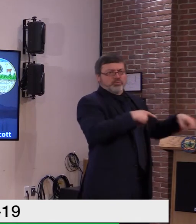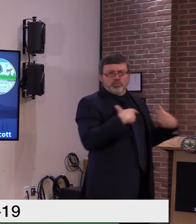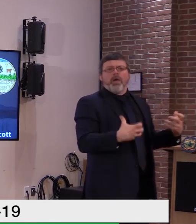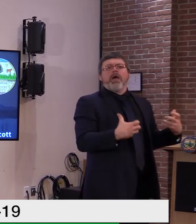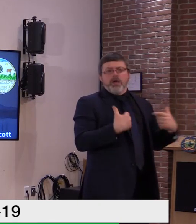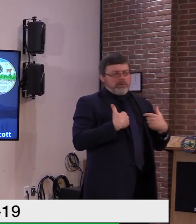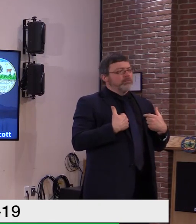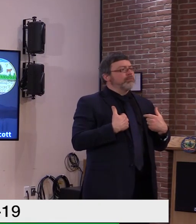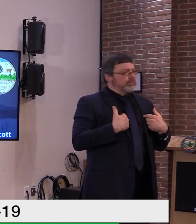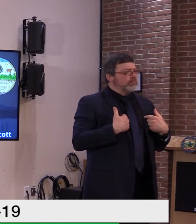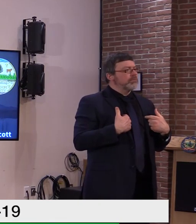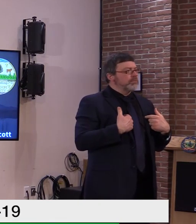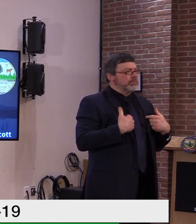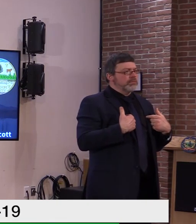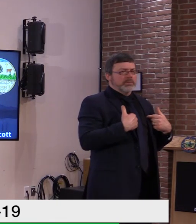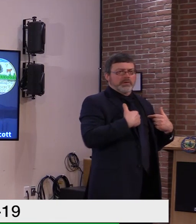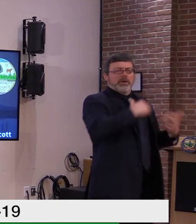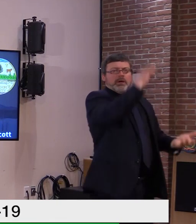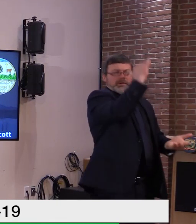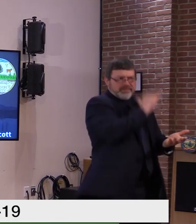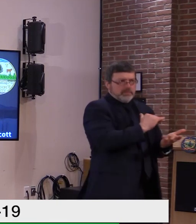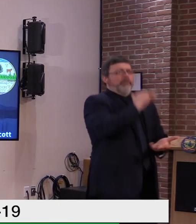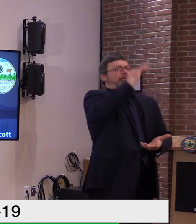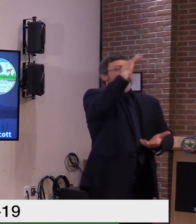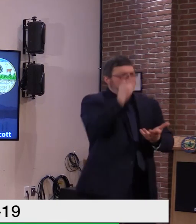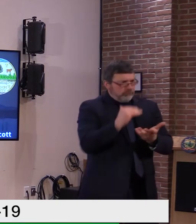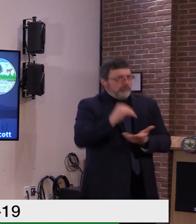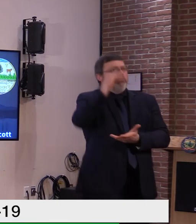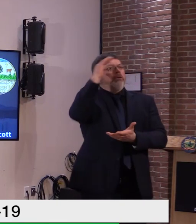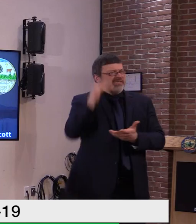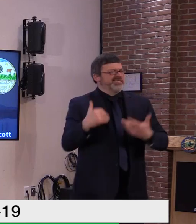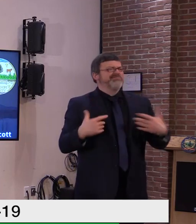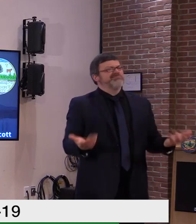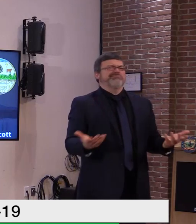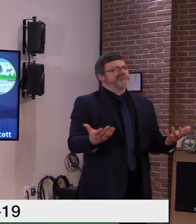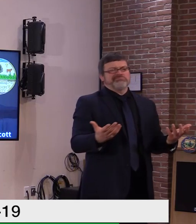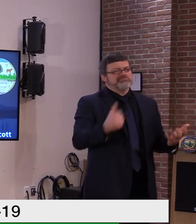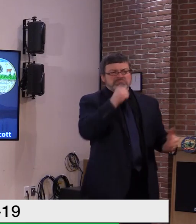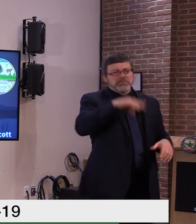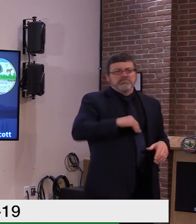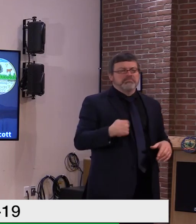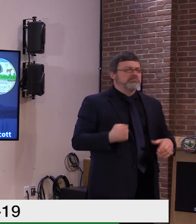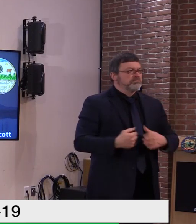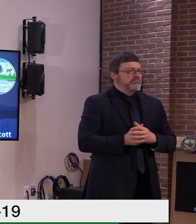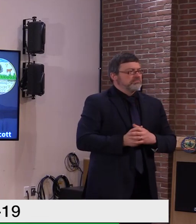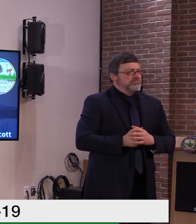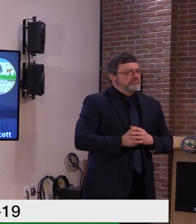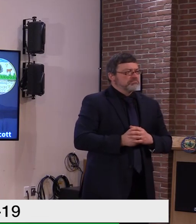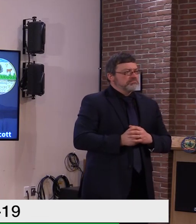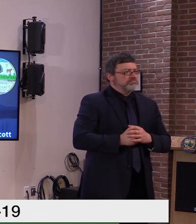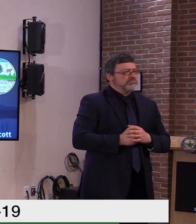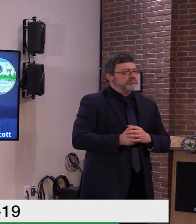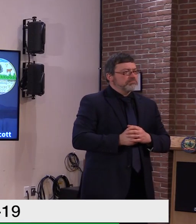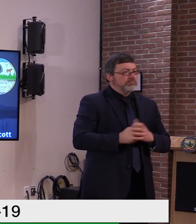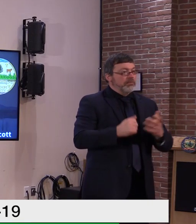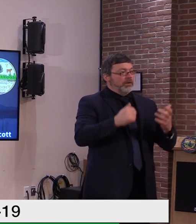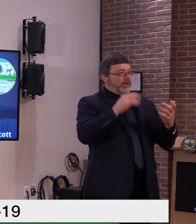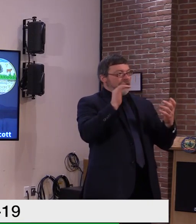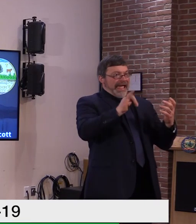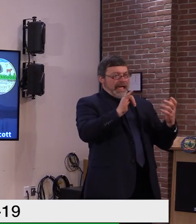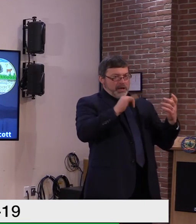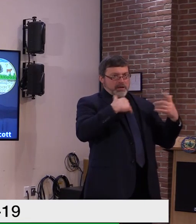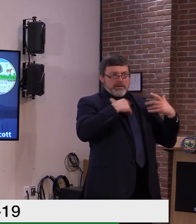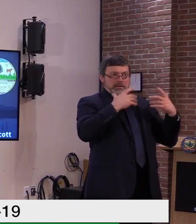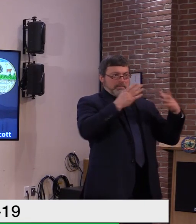swings that you can't plan when you have this sort of wild swing? And at the level we have, it's going to